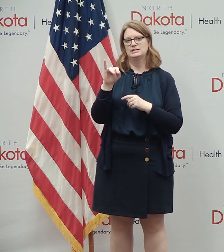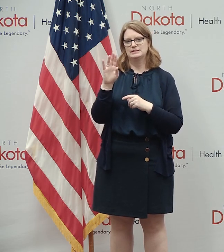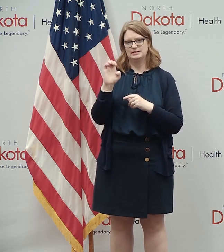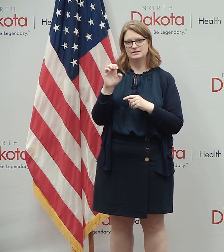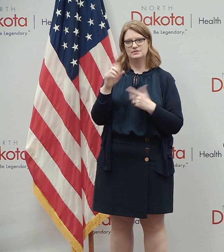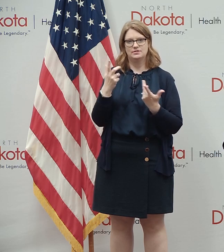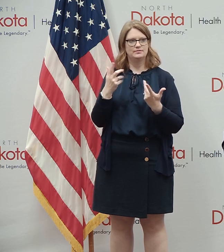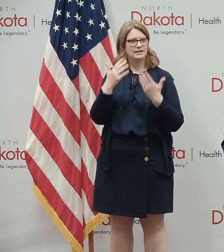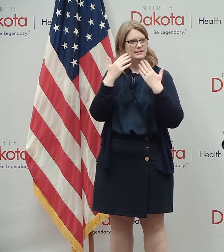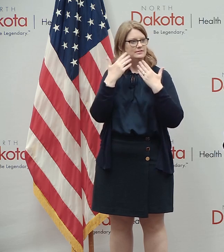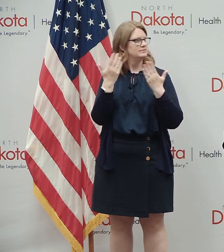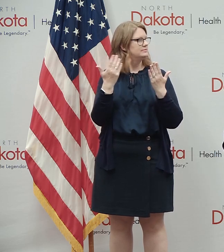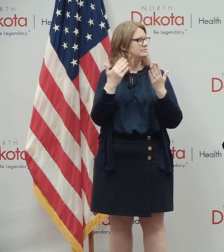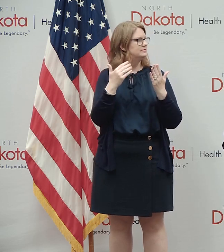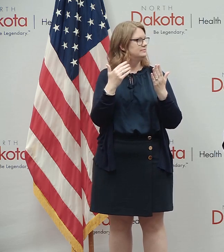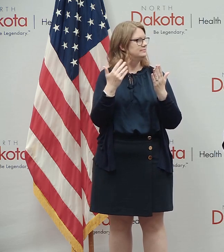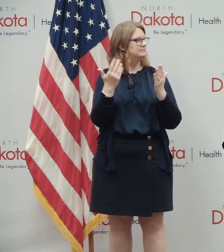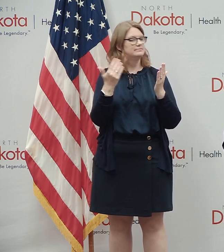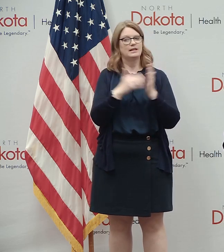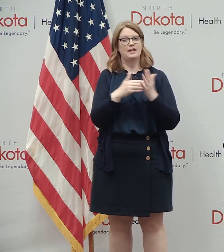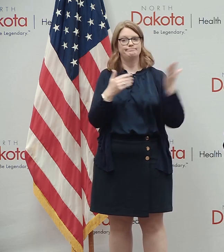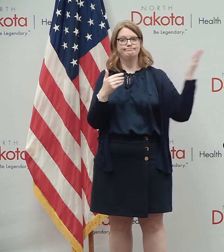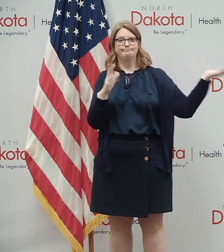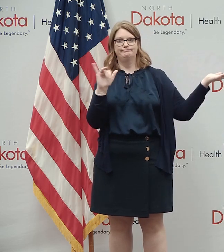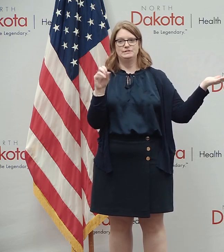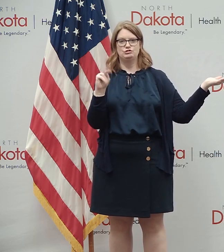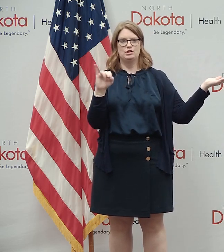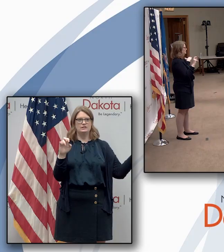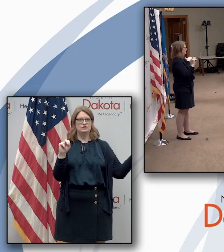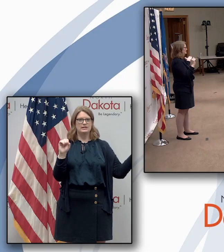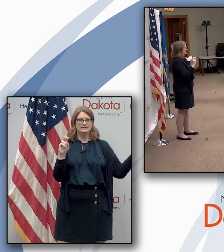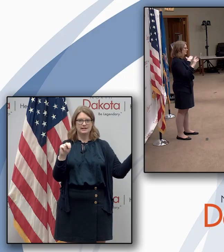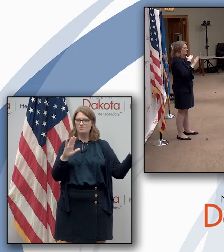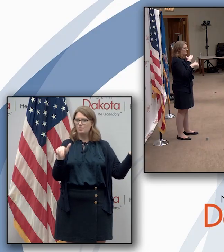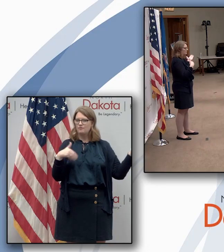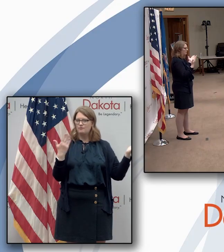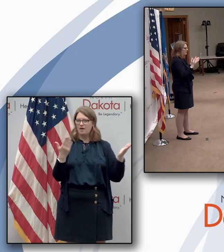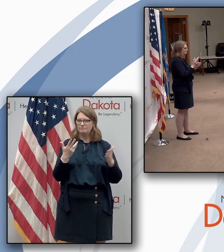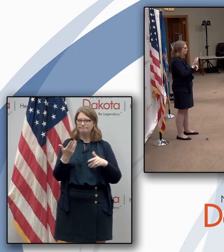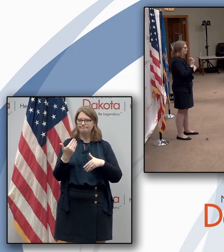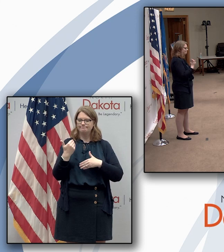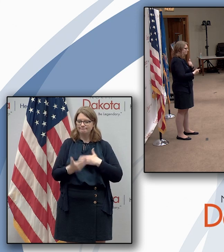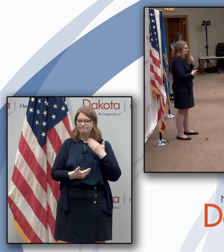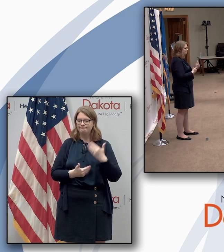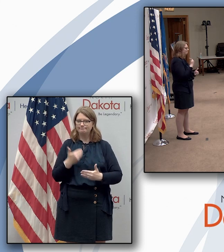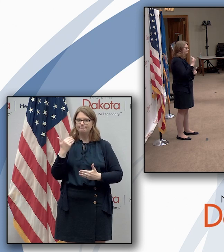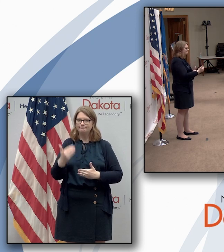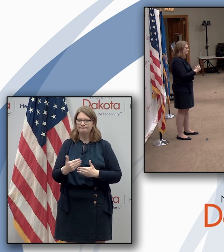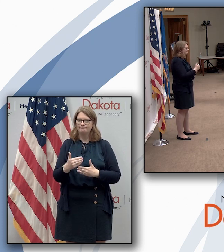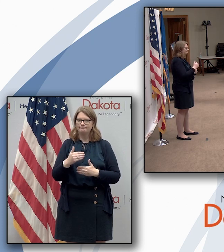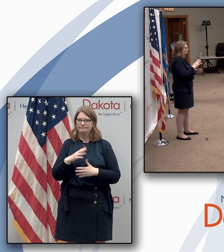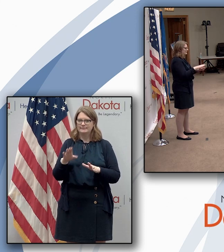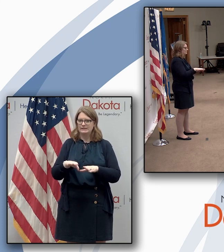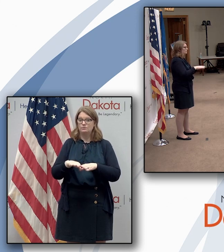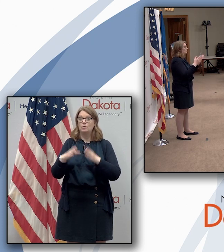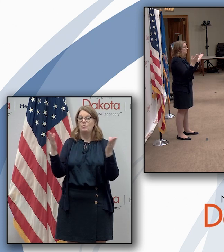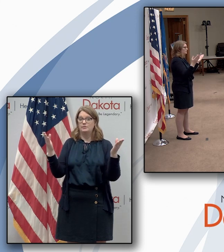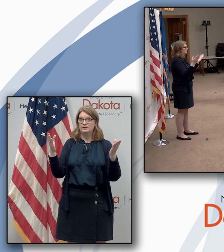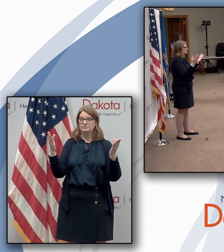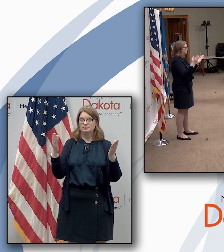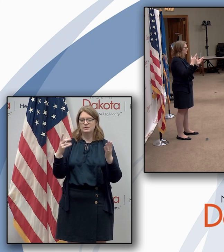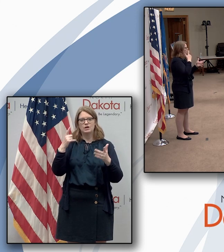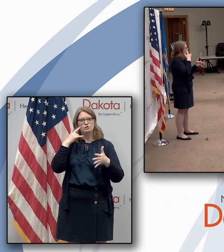so again, Chief Justice and Chief Executive John Jensen to give us an update on all the progress on restarting